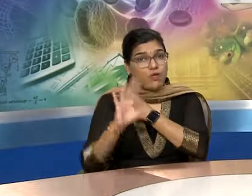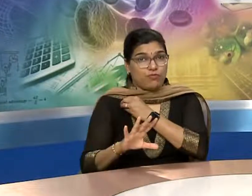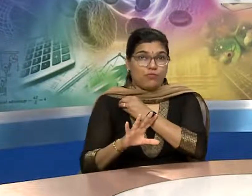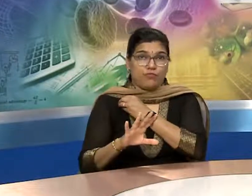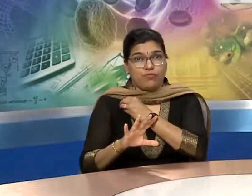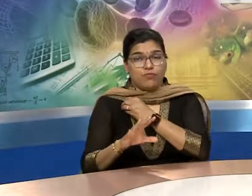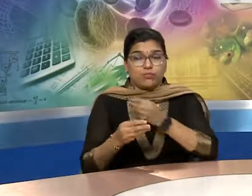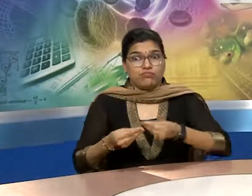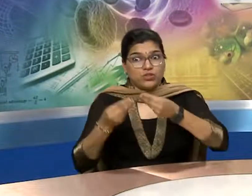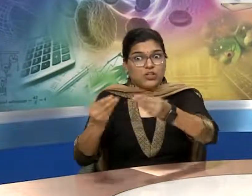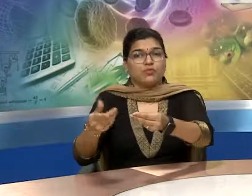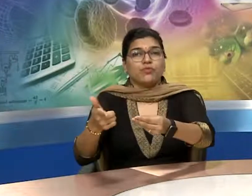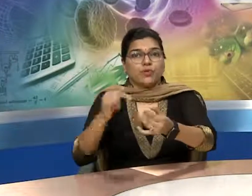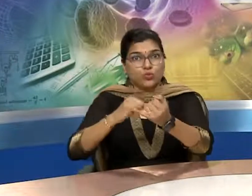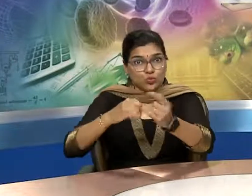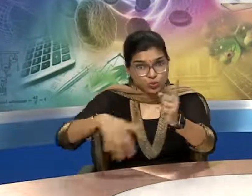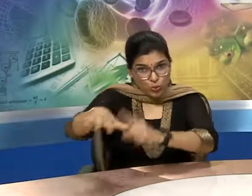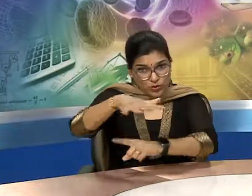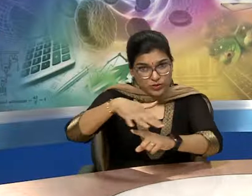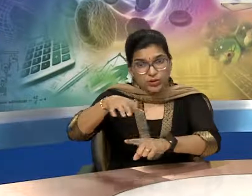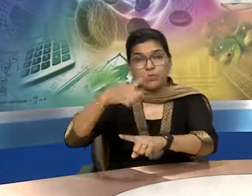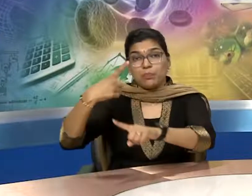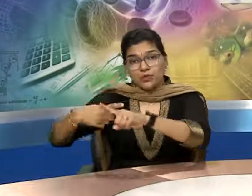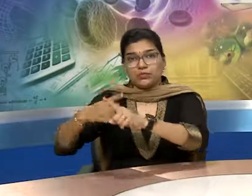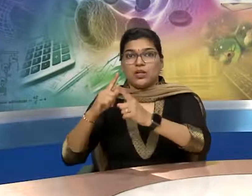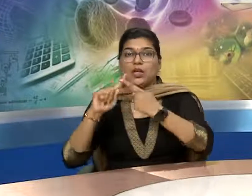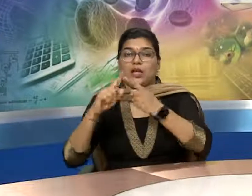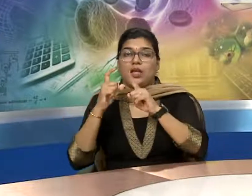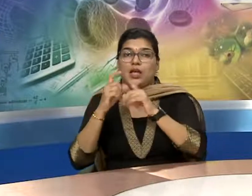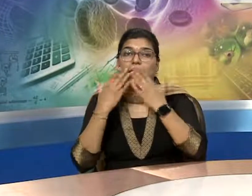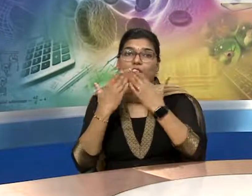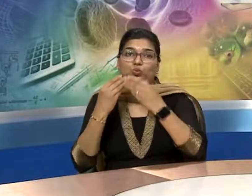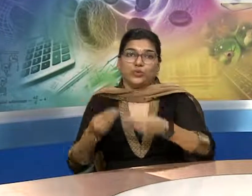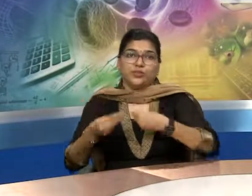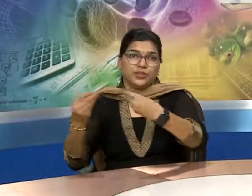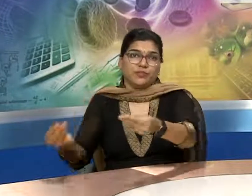Let us now understand the role of libraries in societies and education.